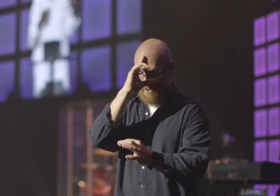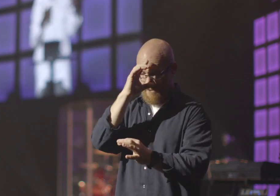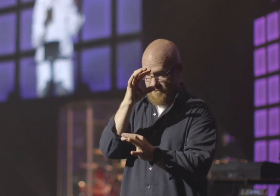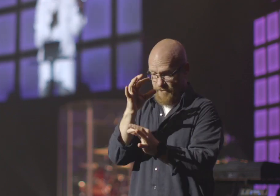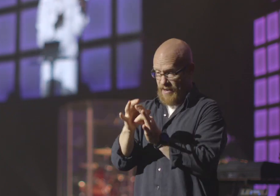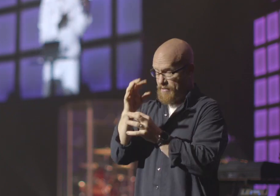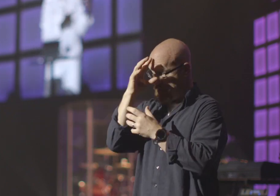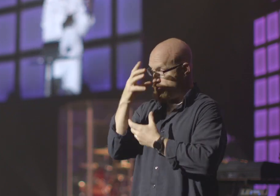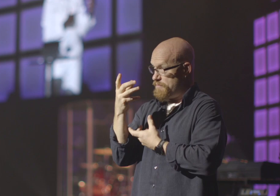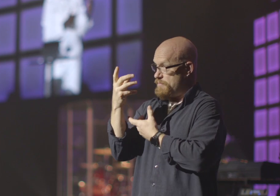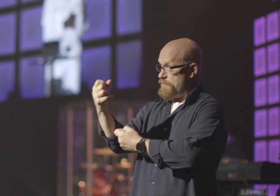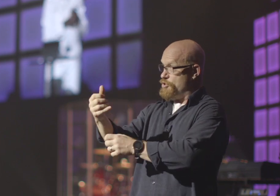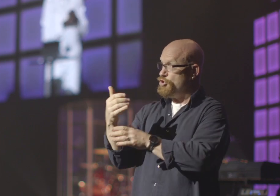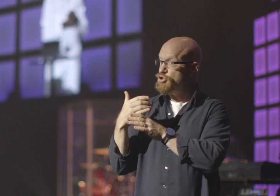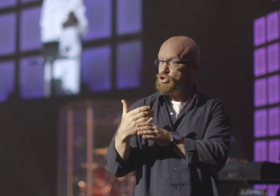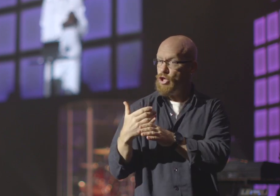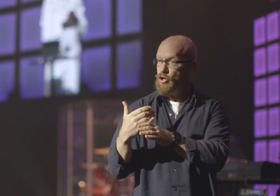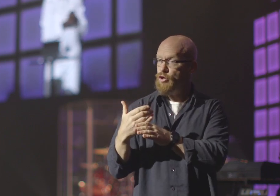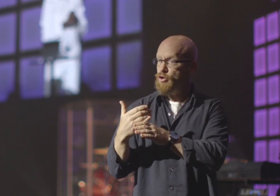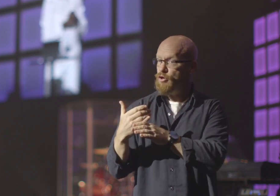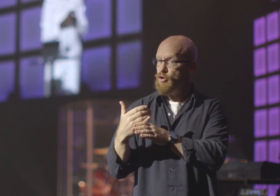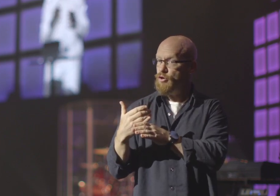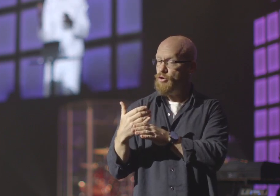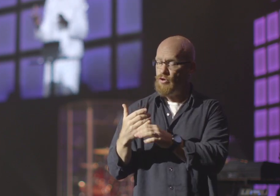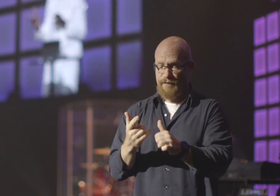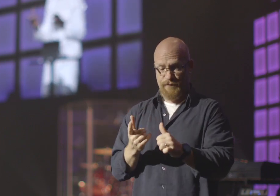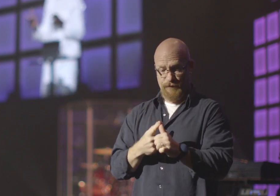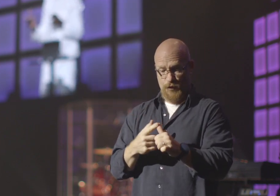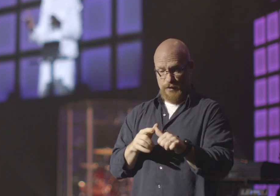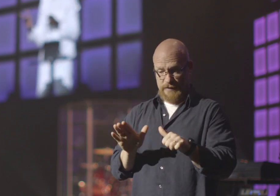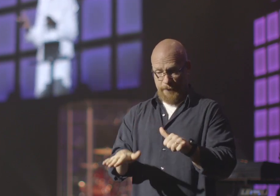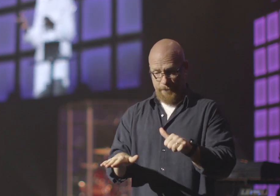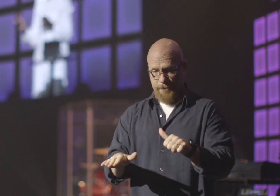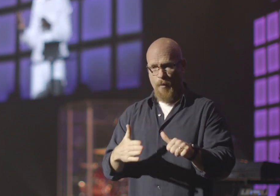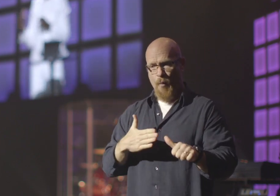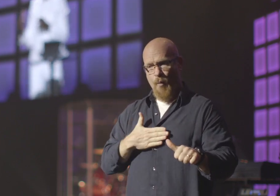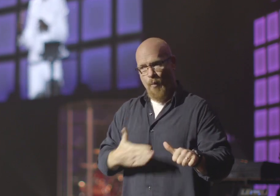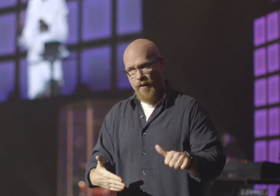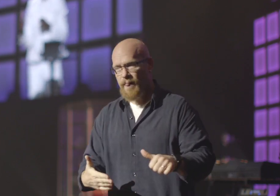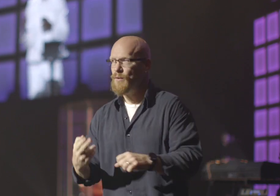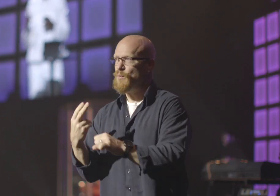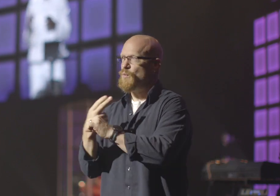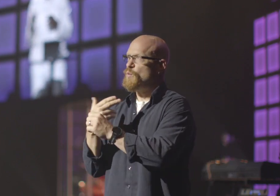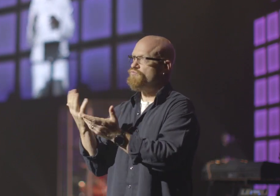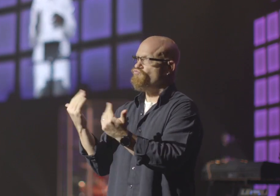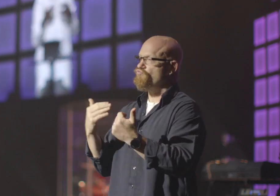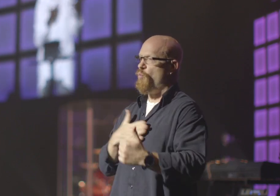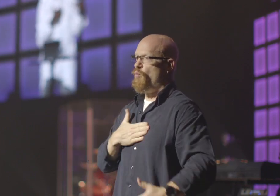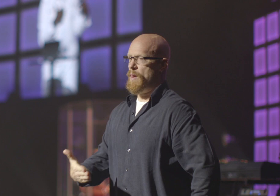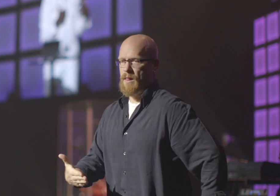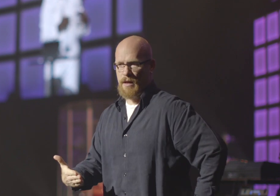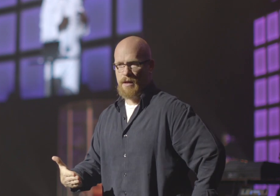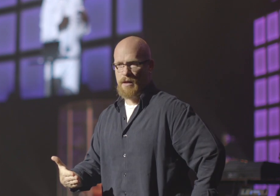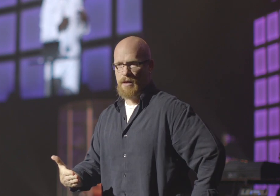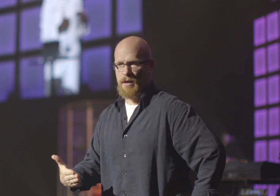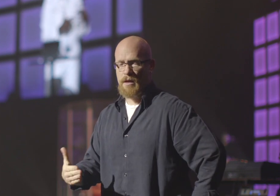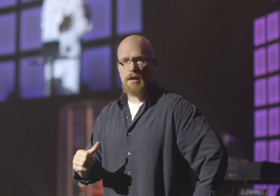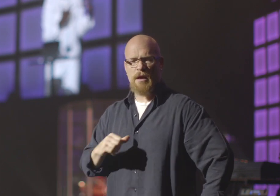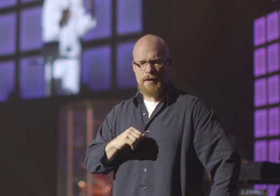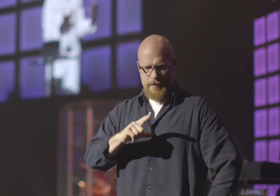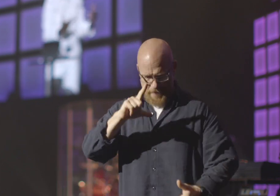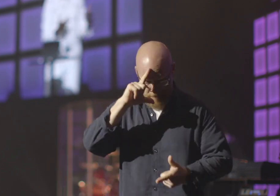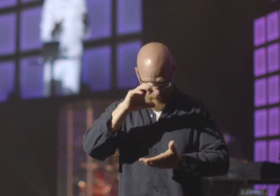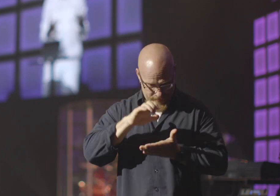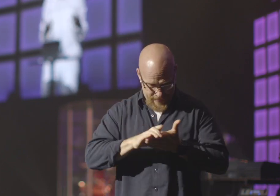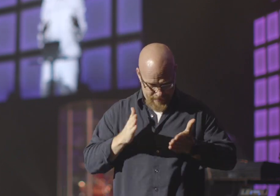being willing to be used by God. So maybe that's a question that you have to ask yourself this morning. I know I am a believer, but am